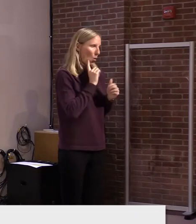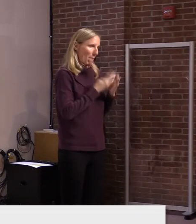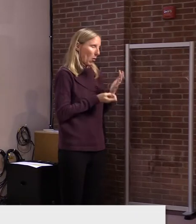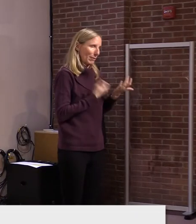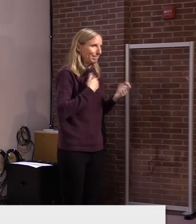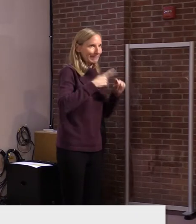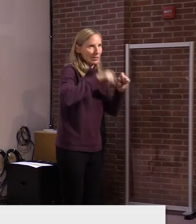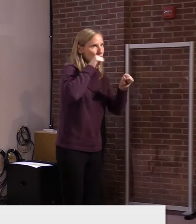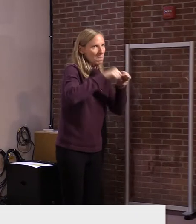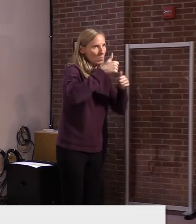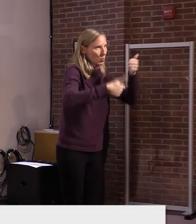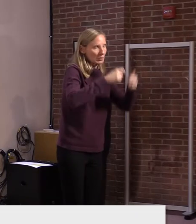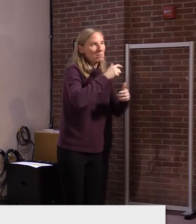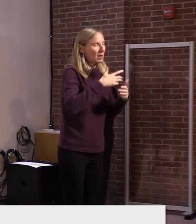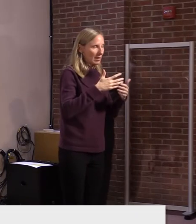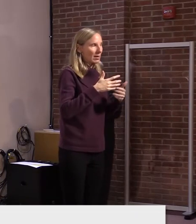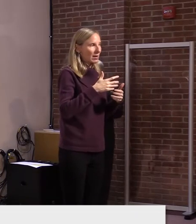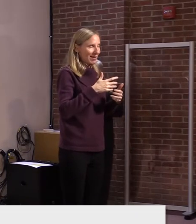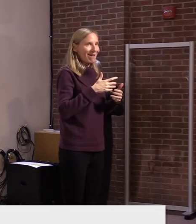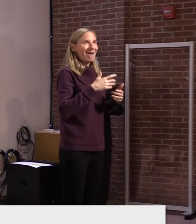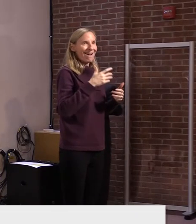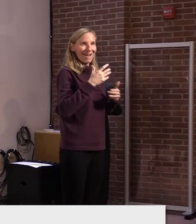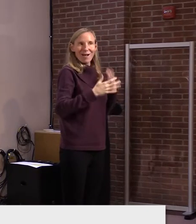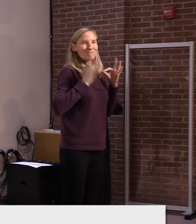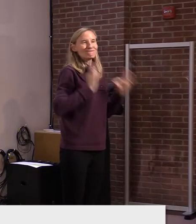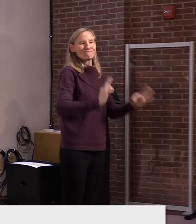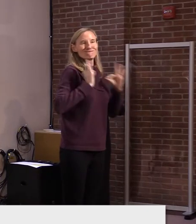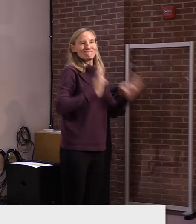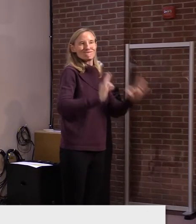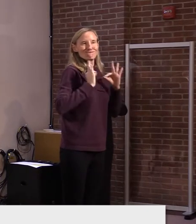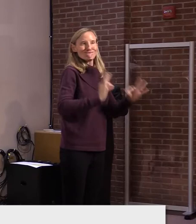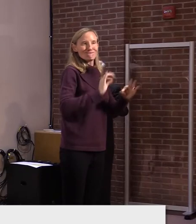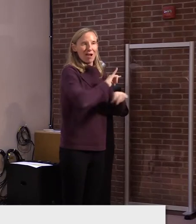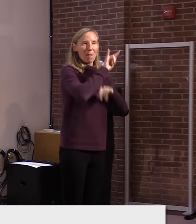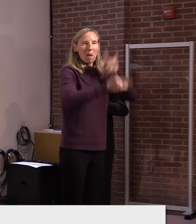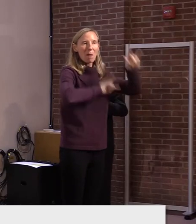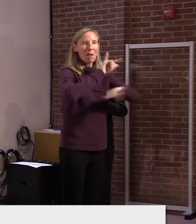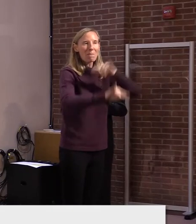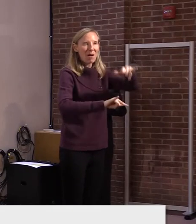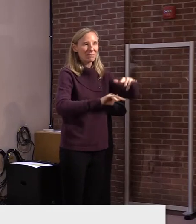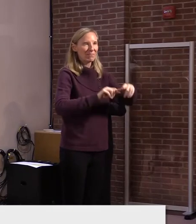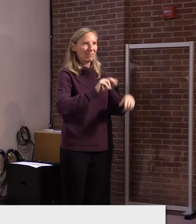both, but for them not to open our northern border